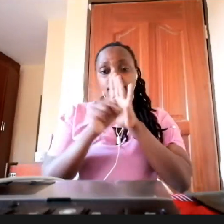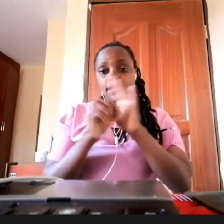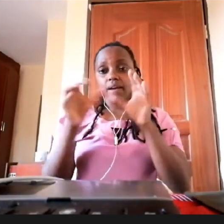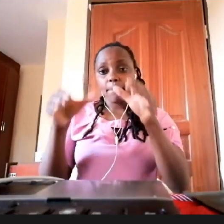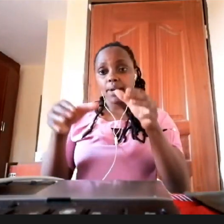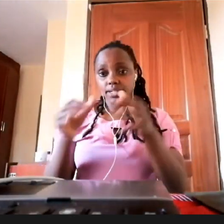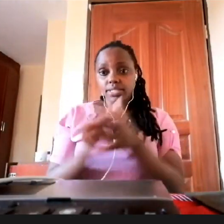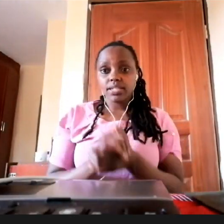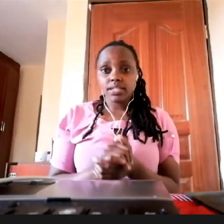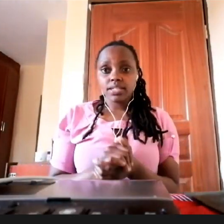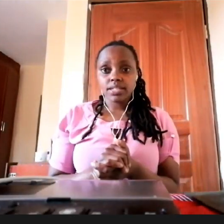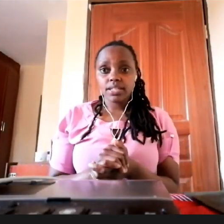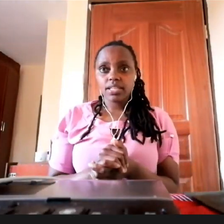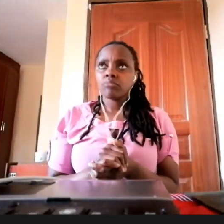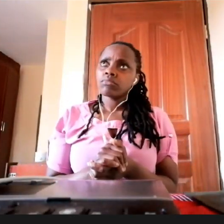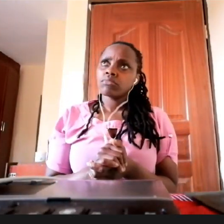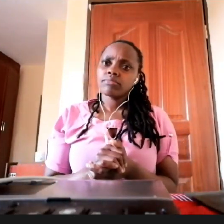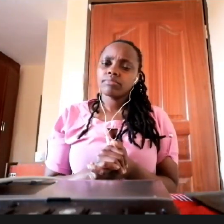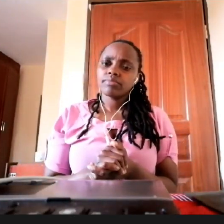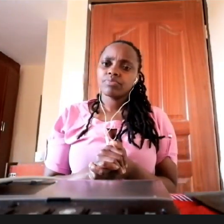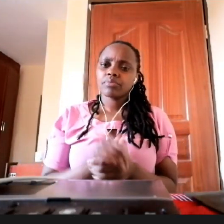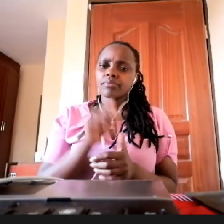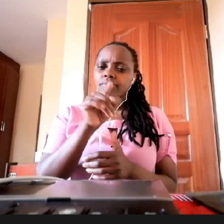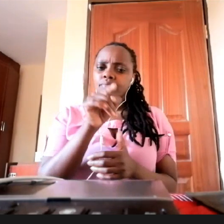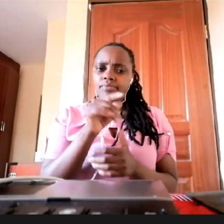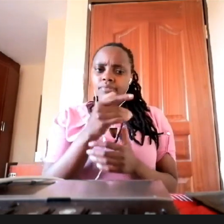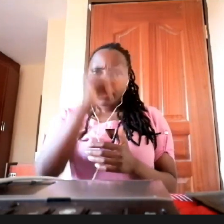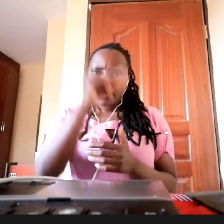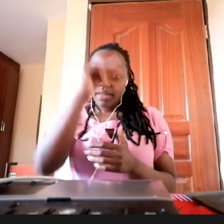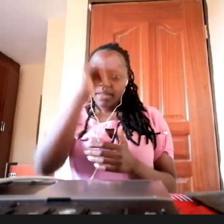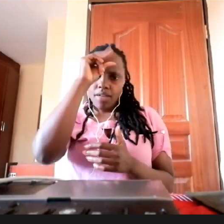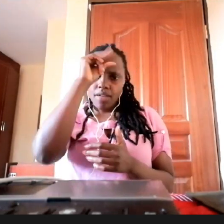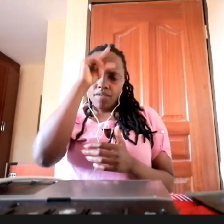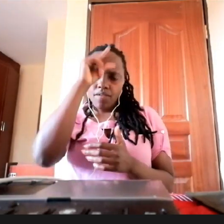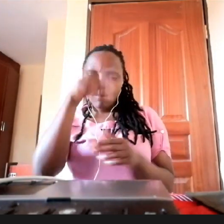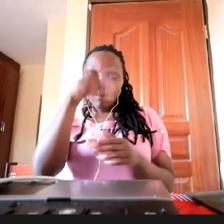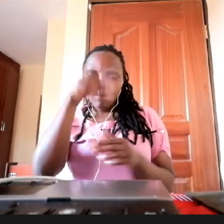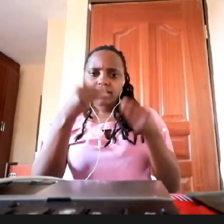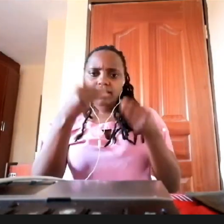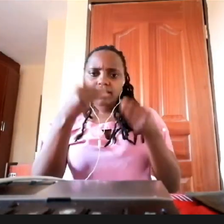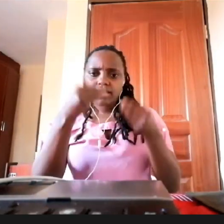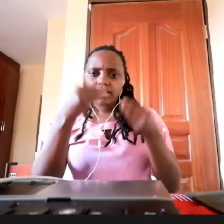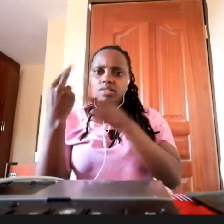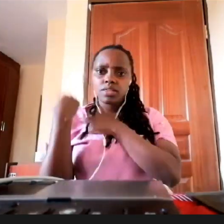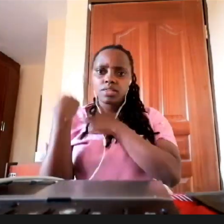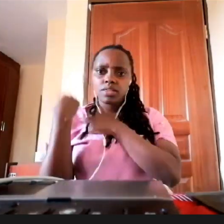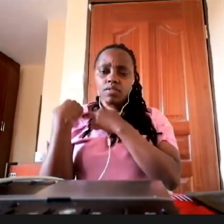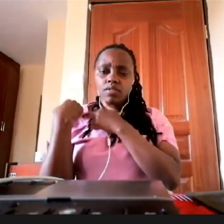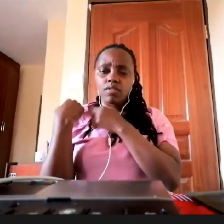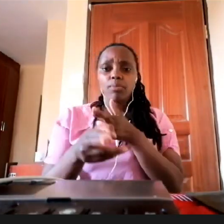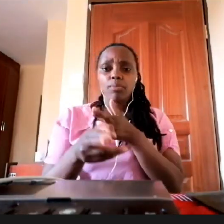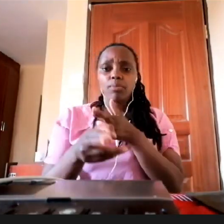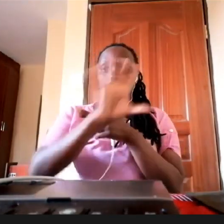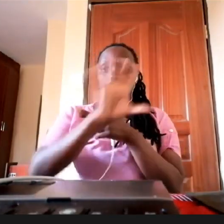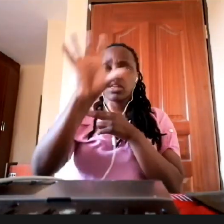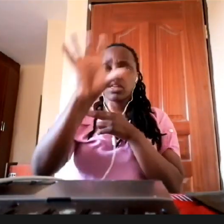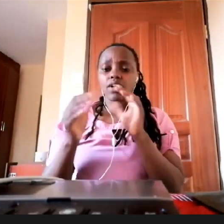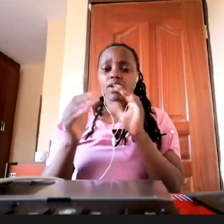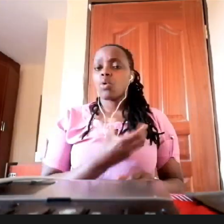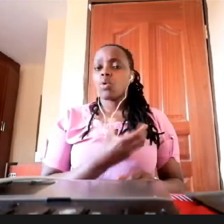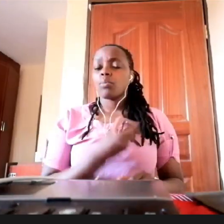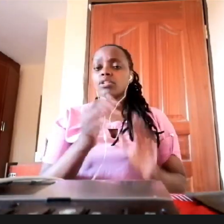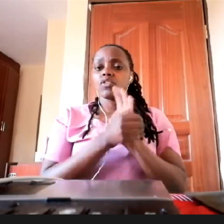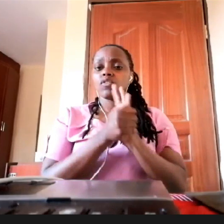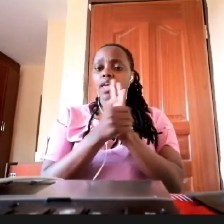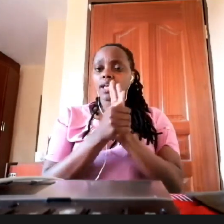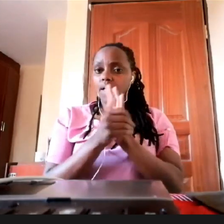are the ones that are tasked with the responsibility of reporting to the African Committee of Experts.